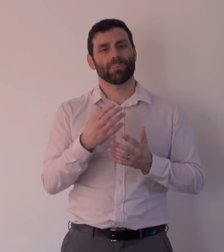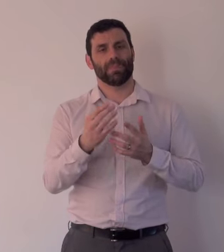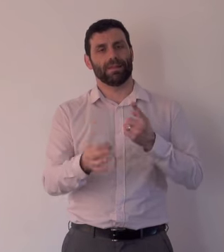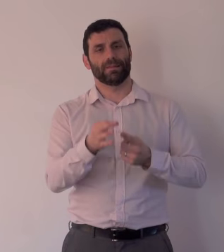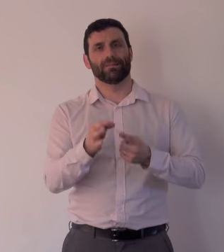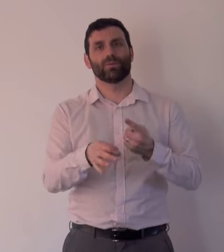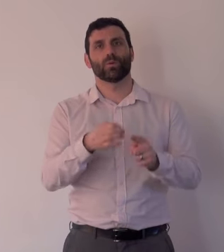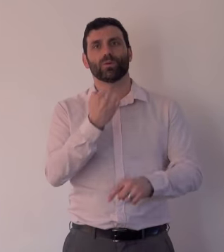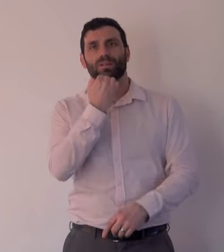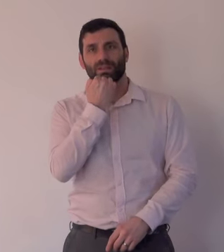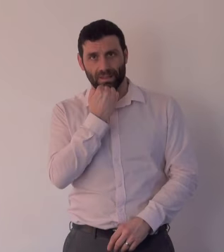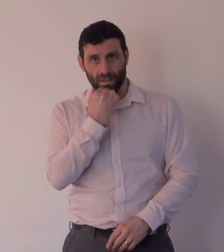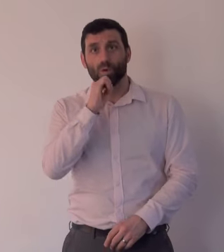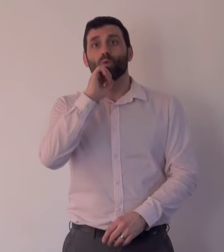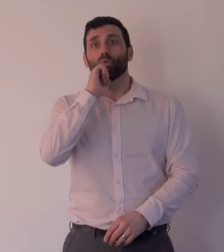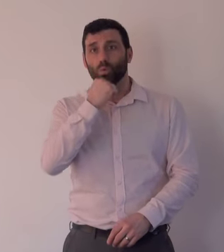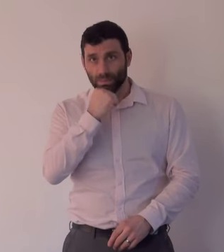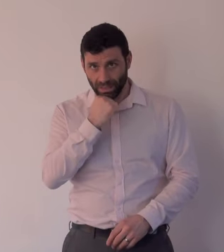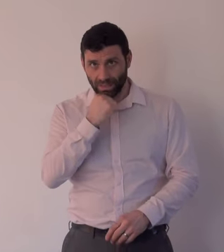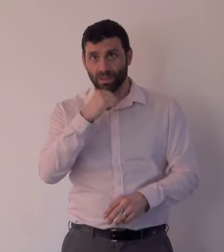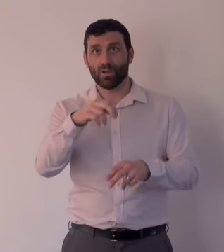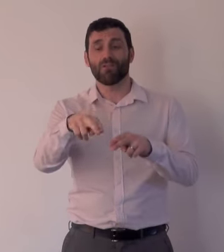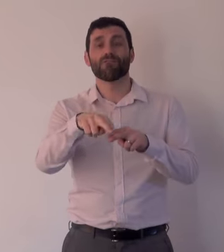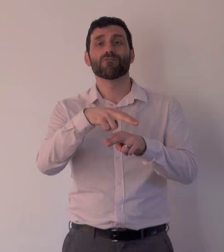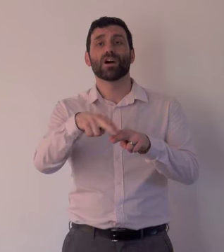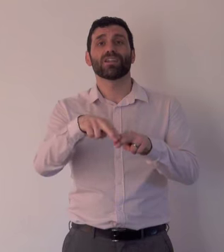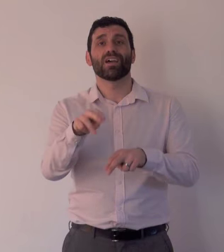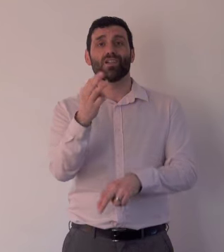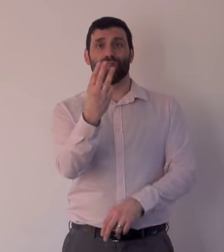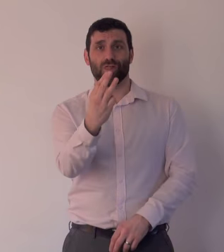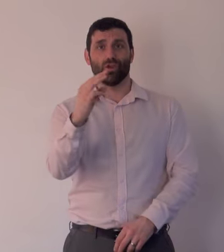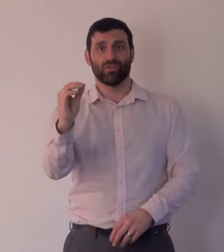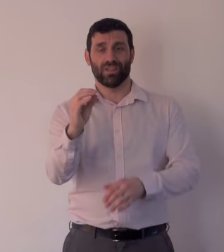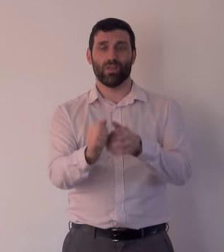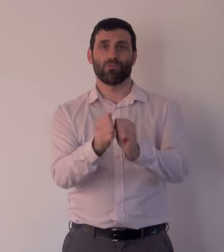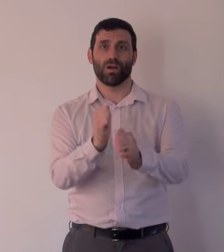And then the interview date will be Friday the 30th of March.